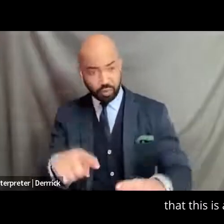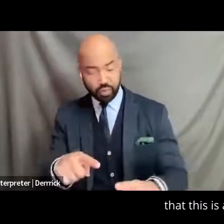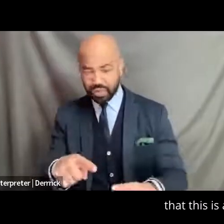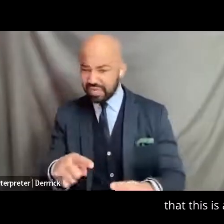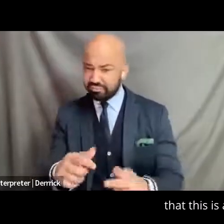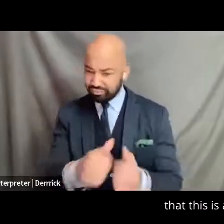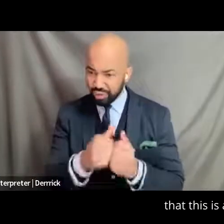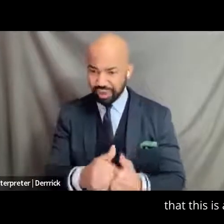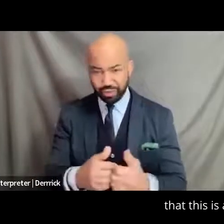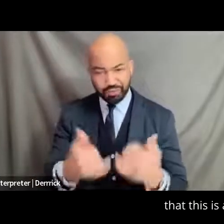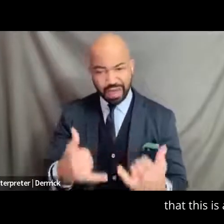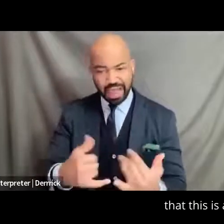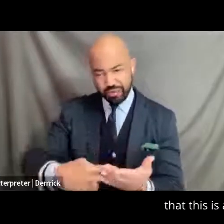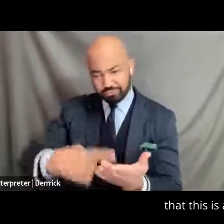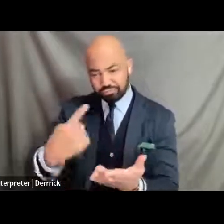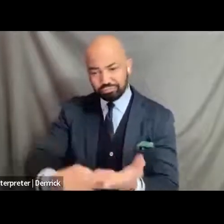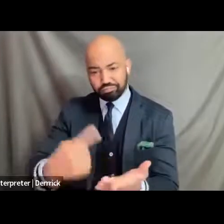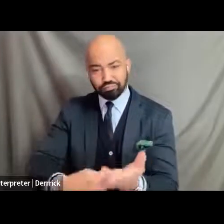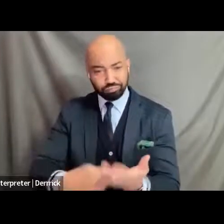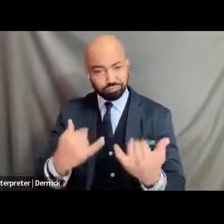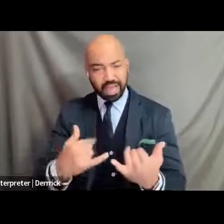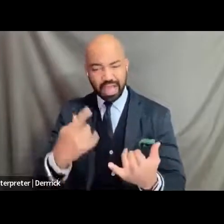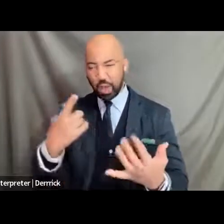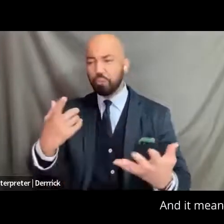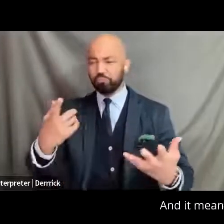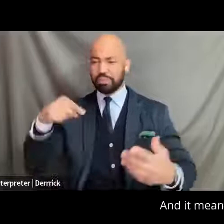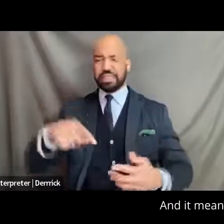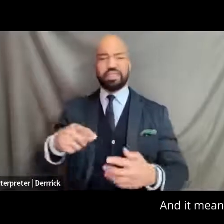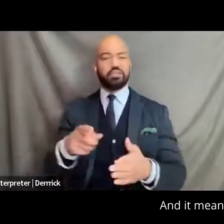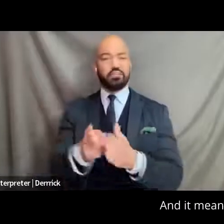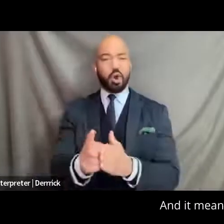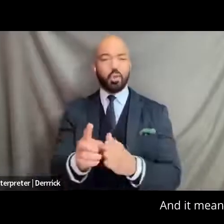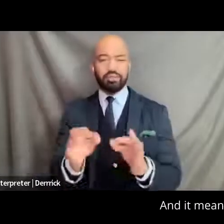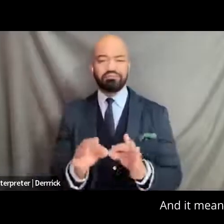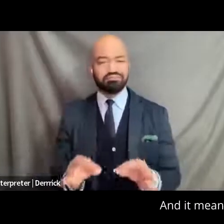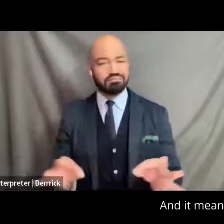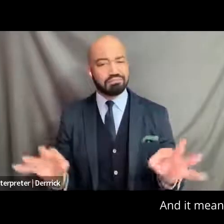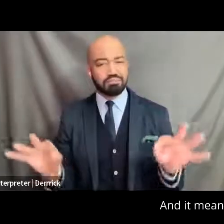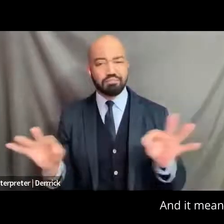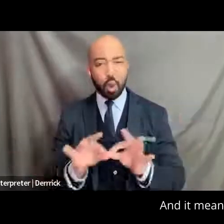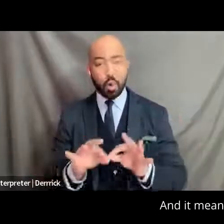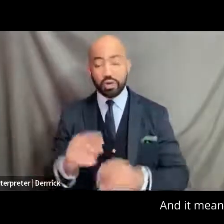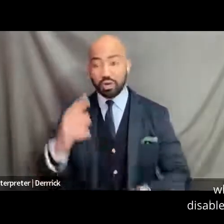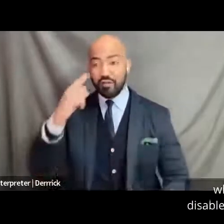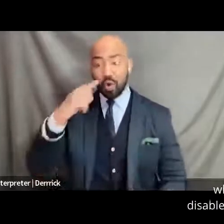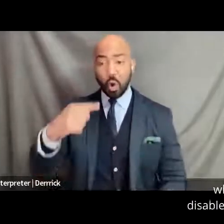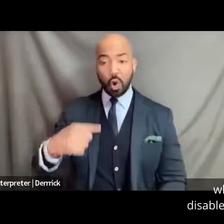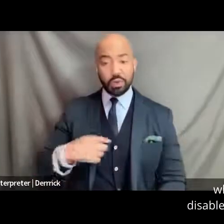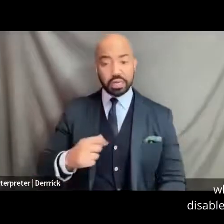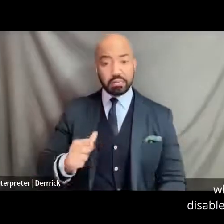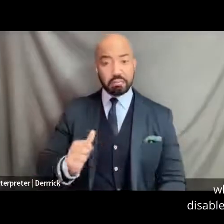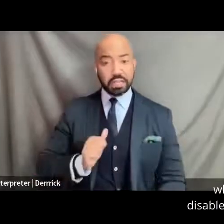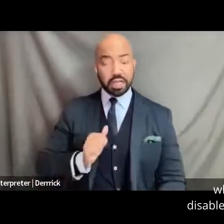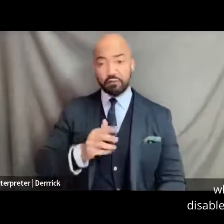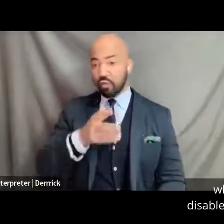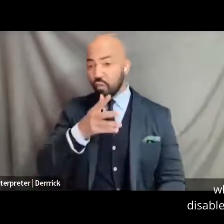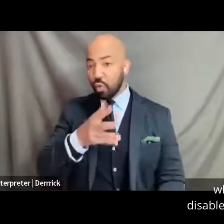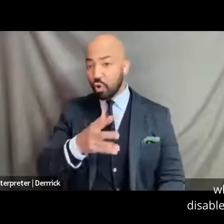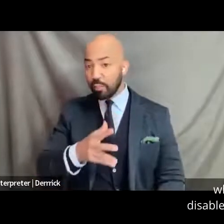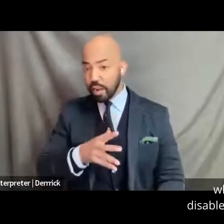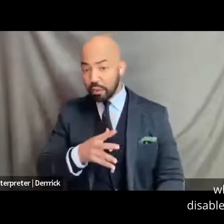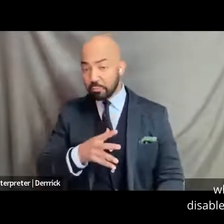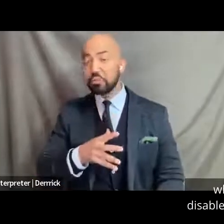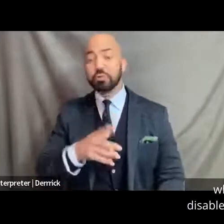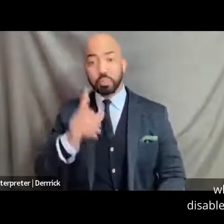a a monumental moment um and it means a lot to me as you know a woman who identifies as